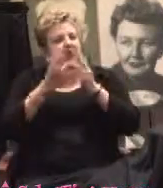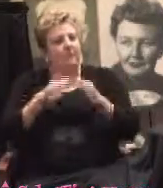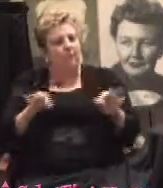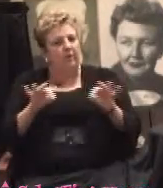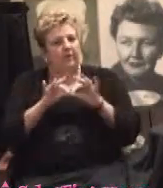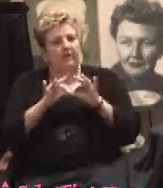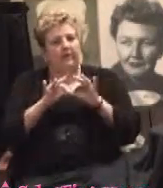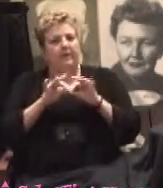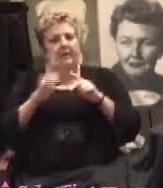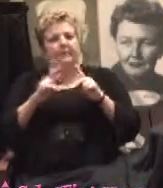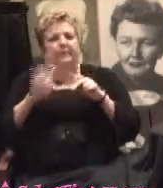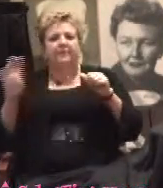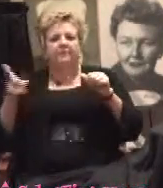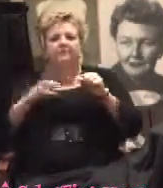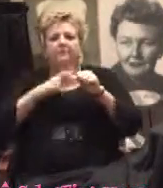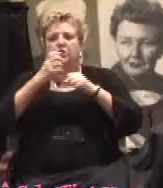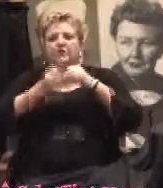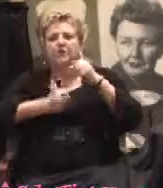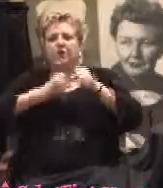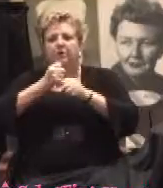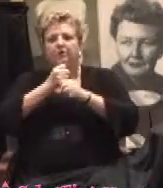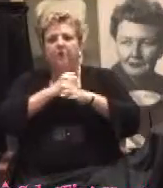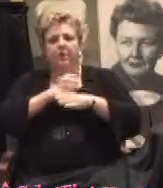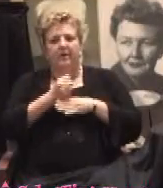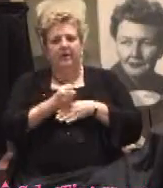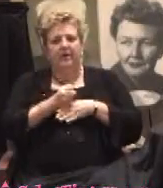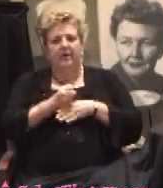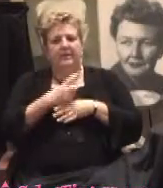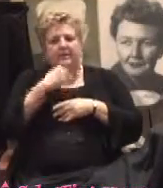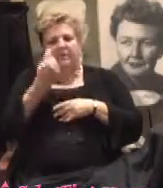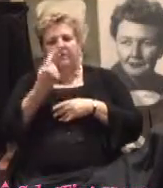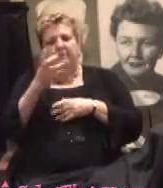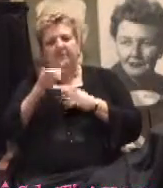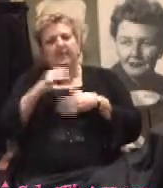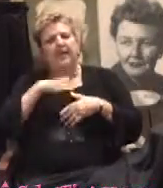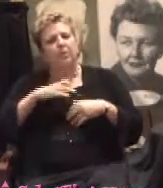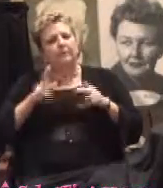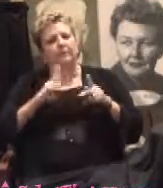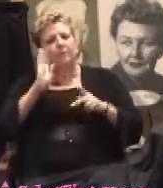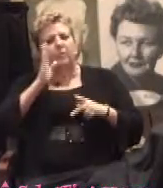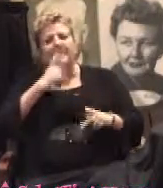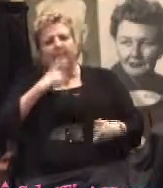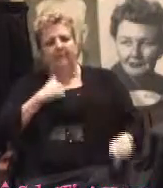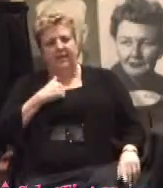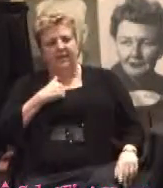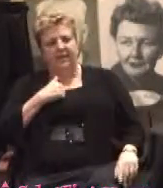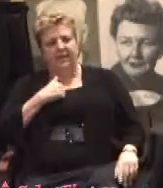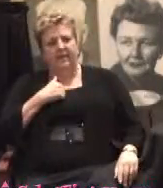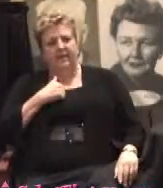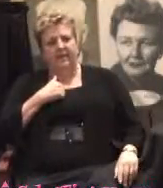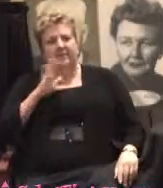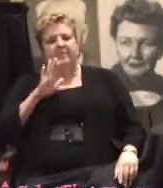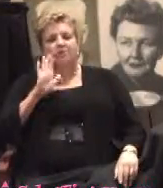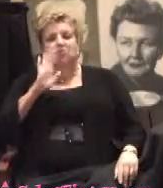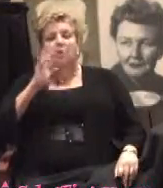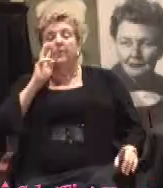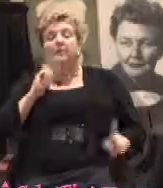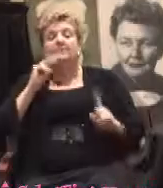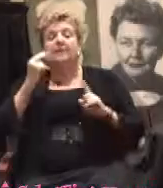year of sobriety here, and I want to tell you something I wish somebody had told me. There's your perception of reality, and it's way